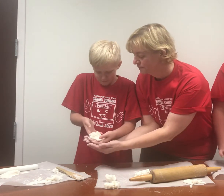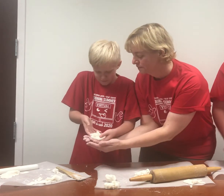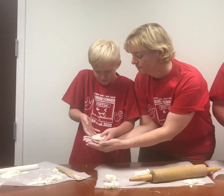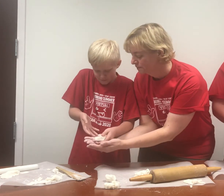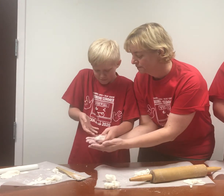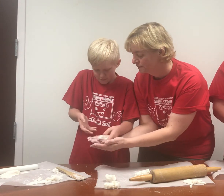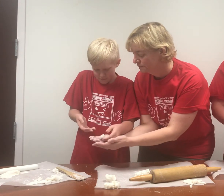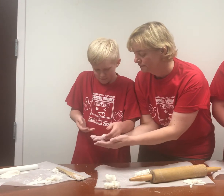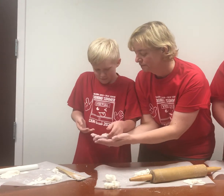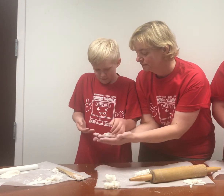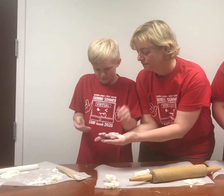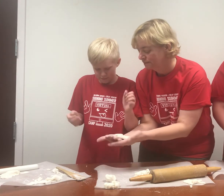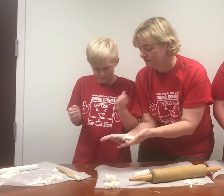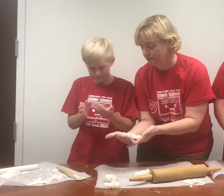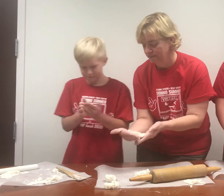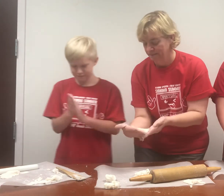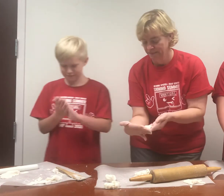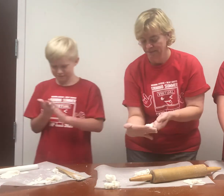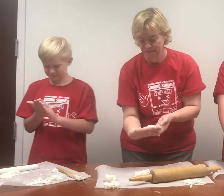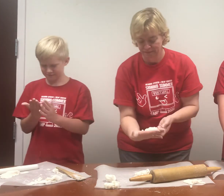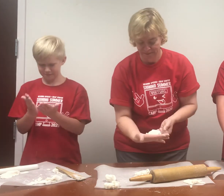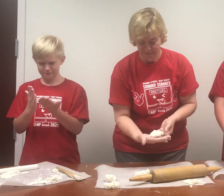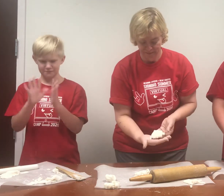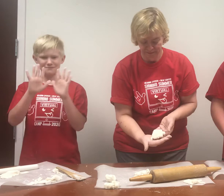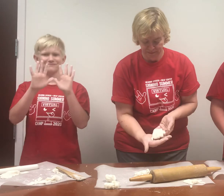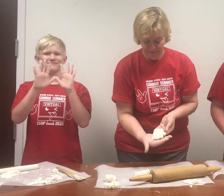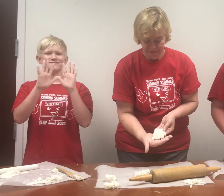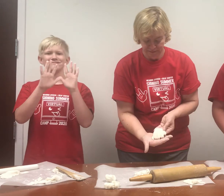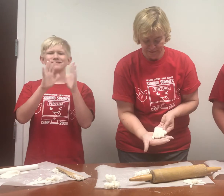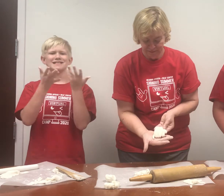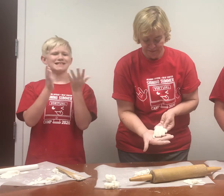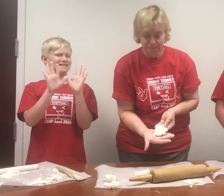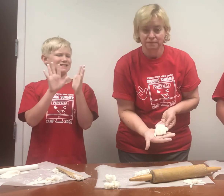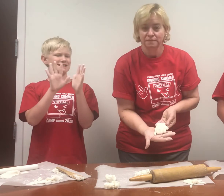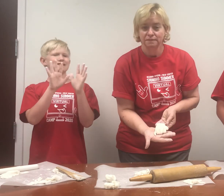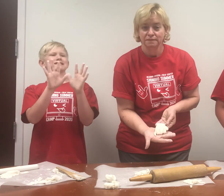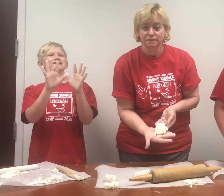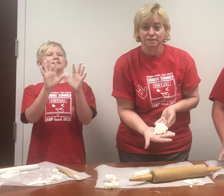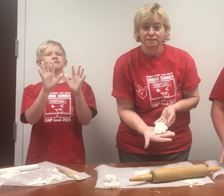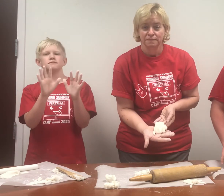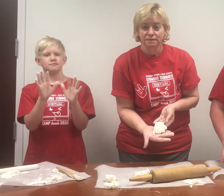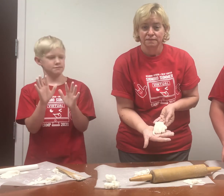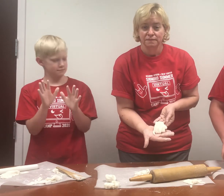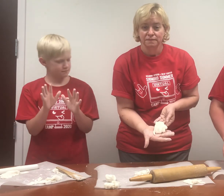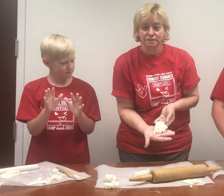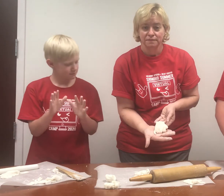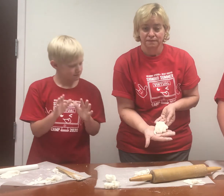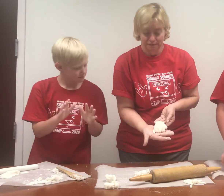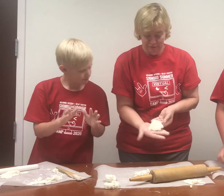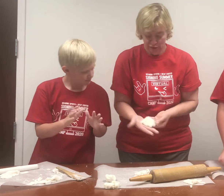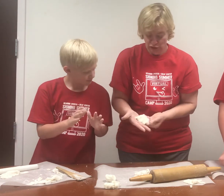Okay, here, I'll take it from you and I can show it. Here, so there's a little J there.